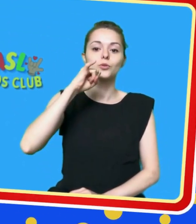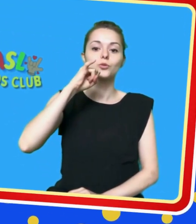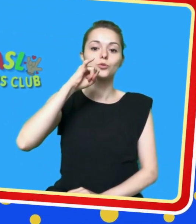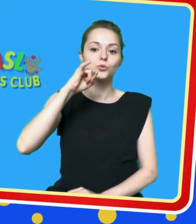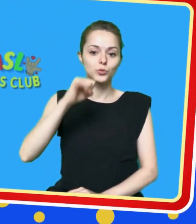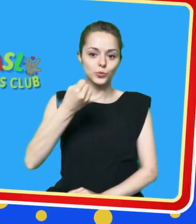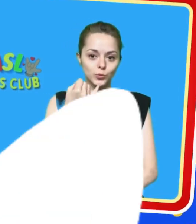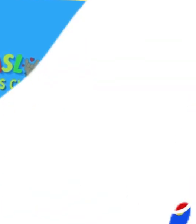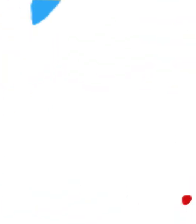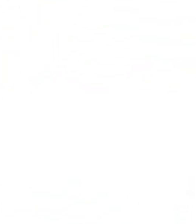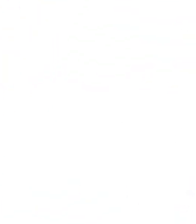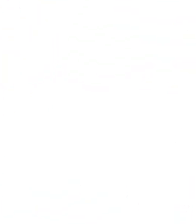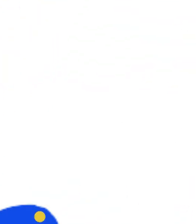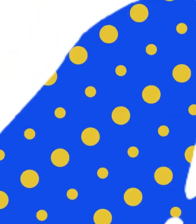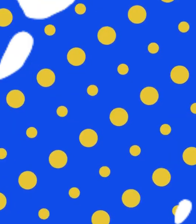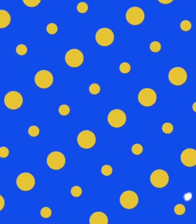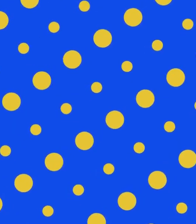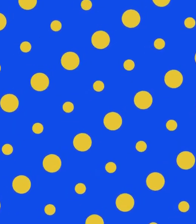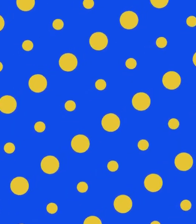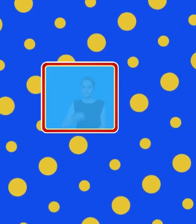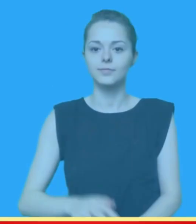Brilliant! It's juice.